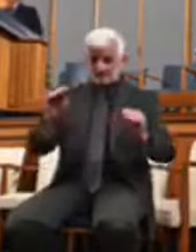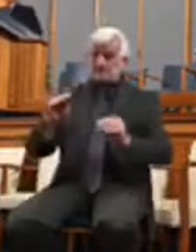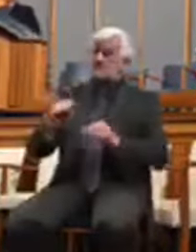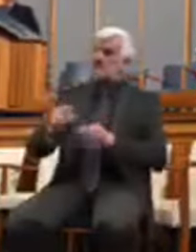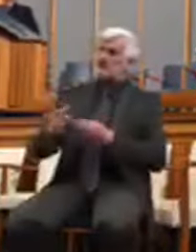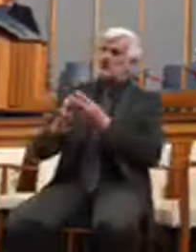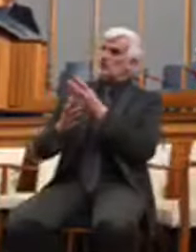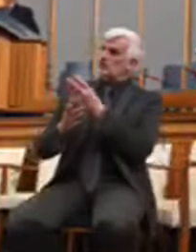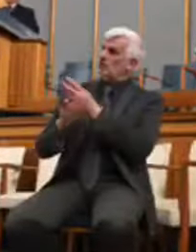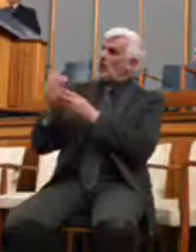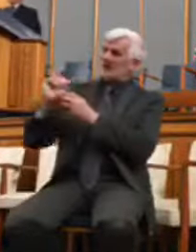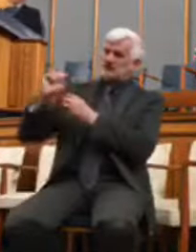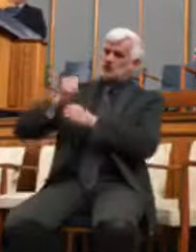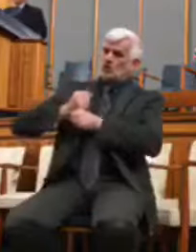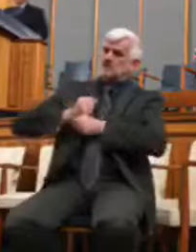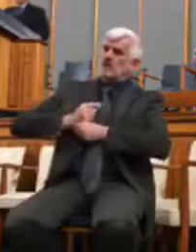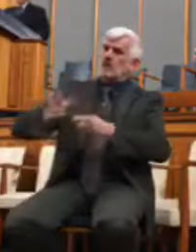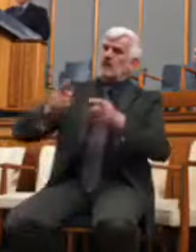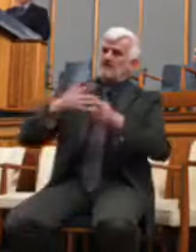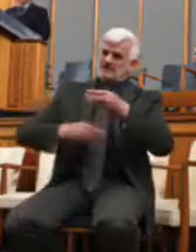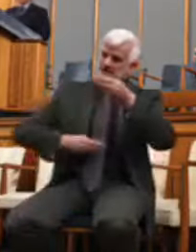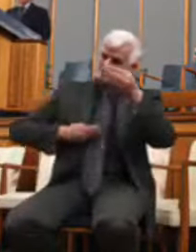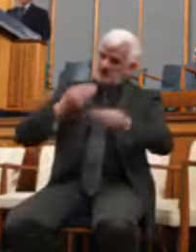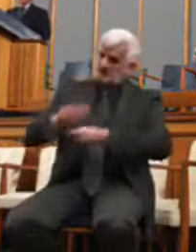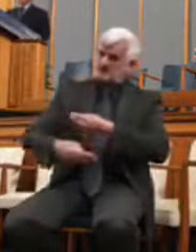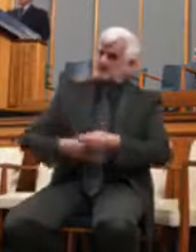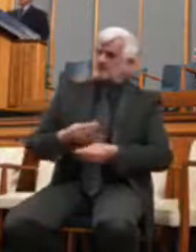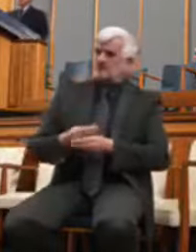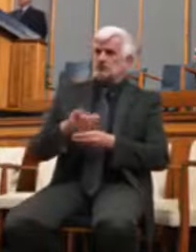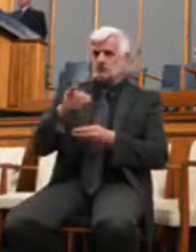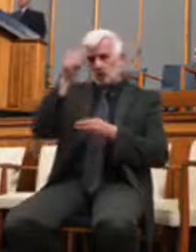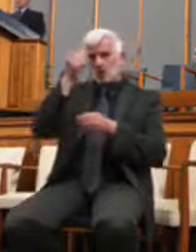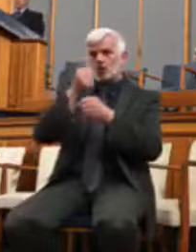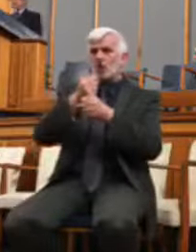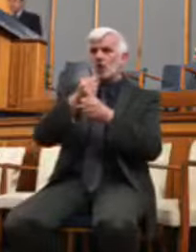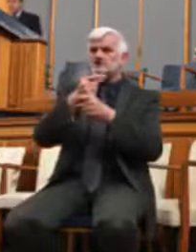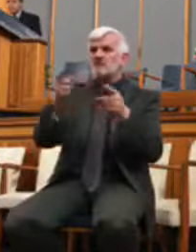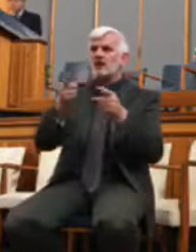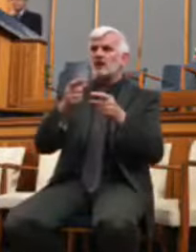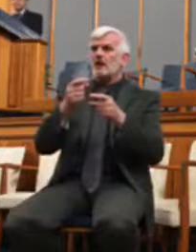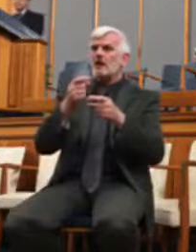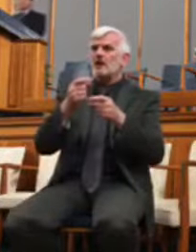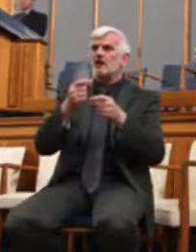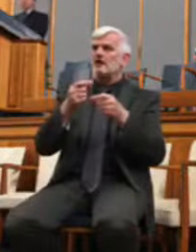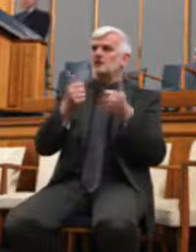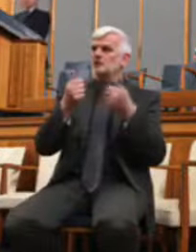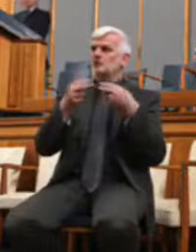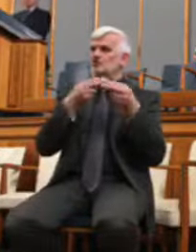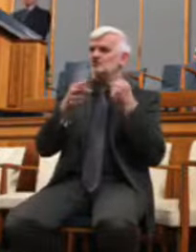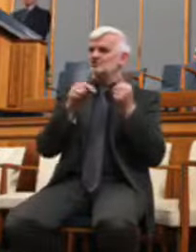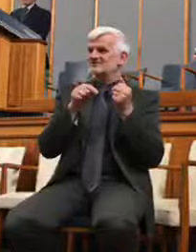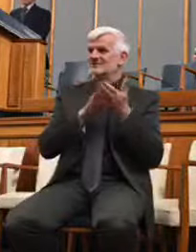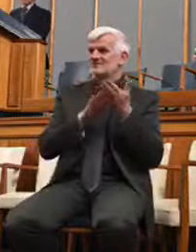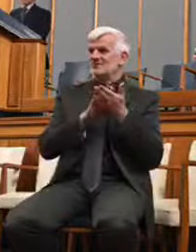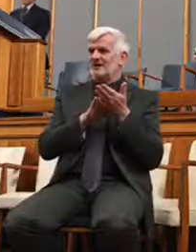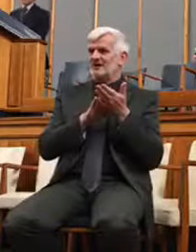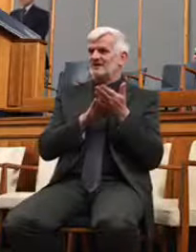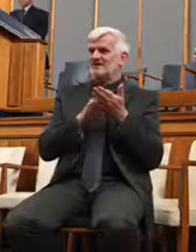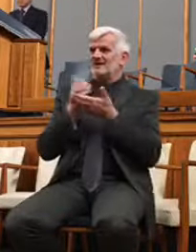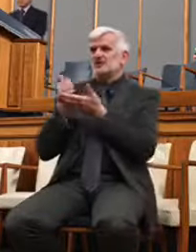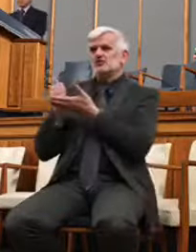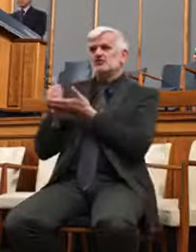the grace of God. And I'm sure you know the word gospel means good news. The word grace